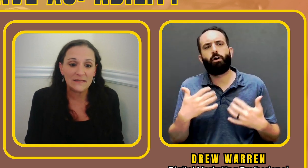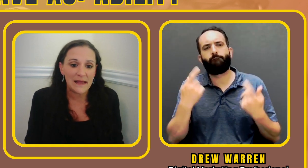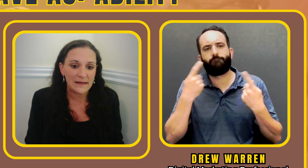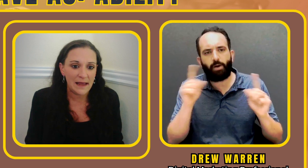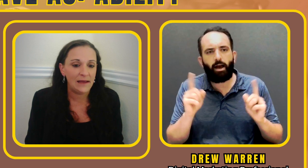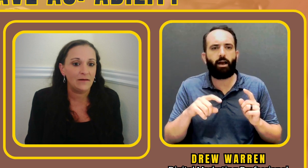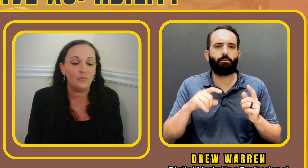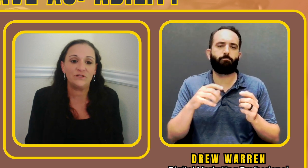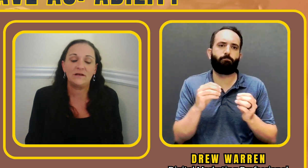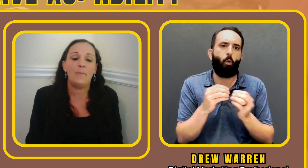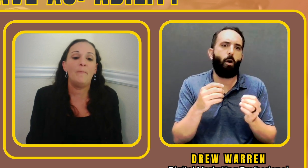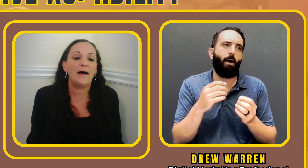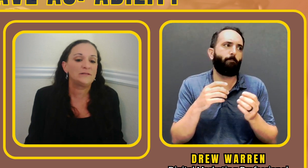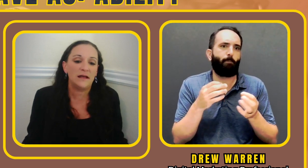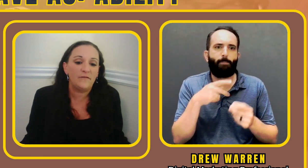respect to the ADA,